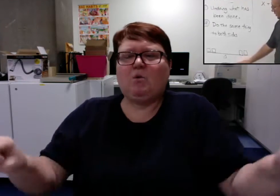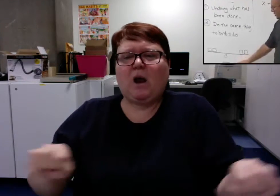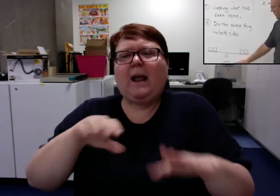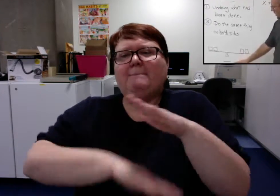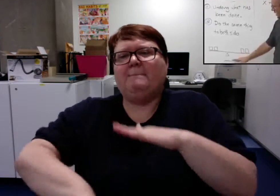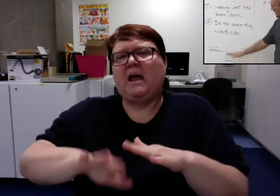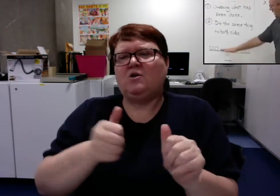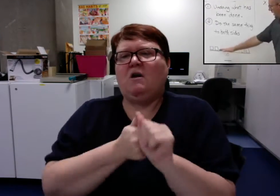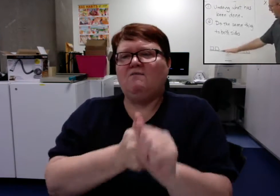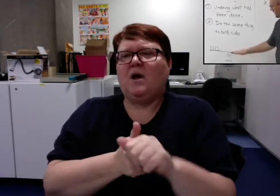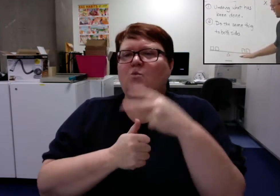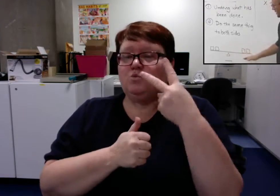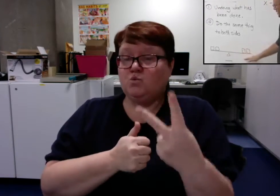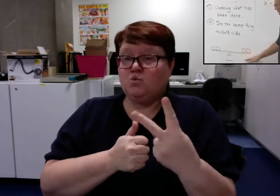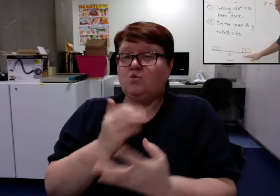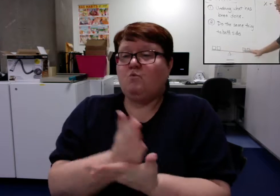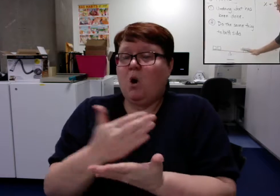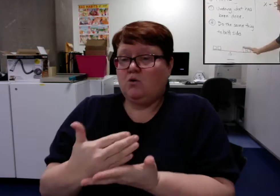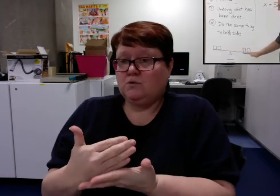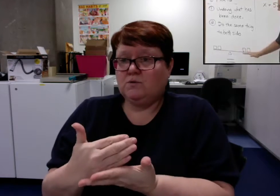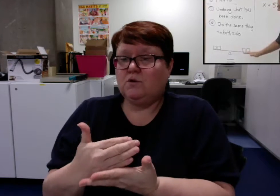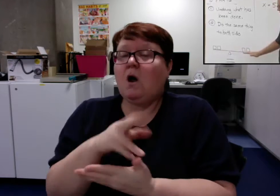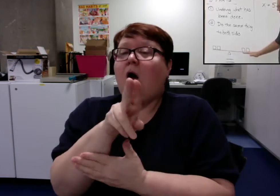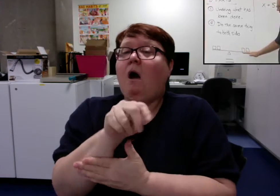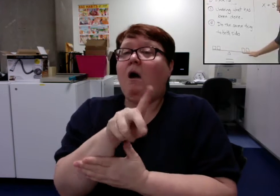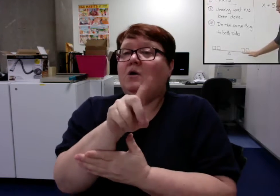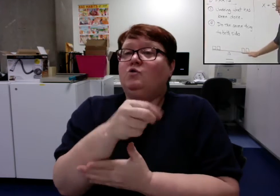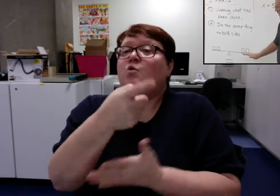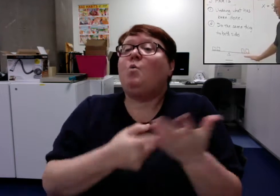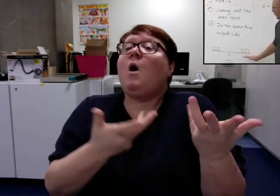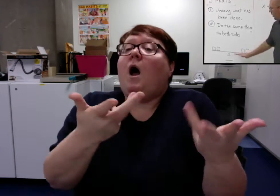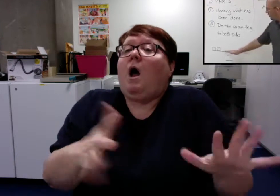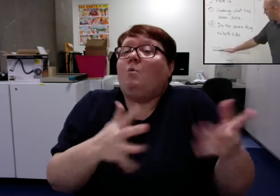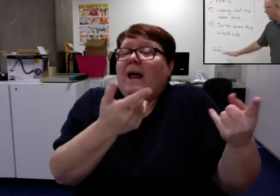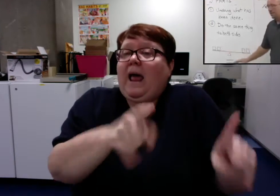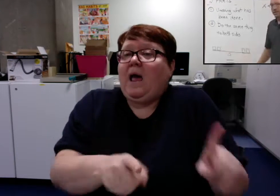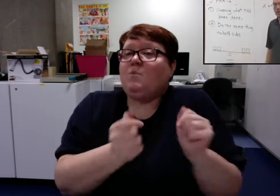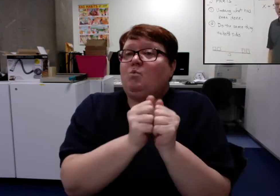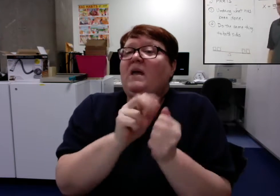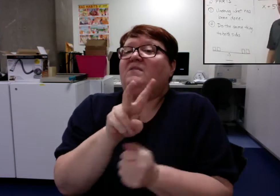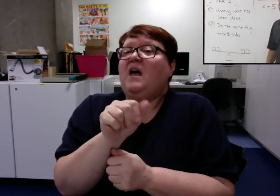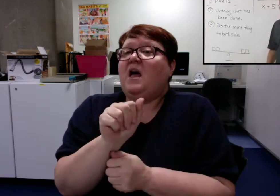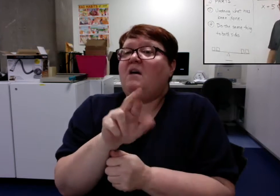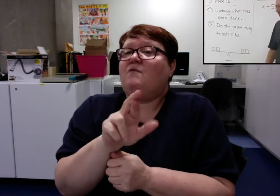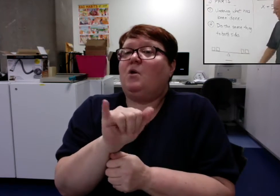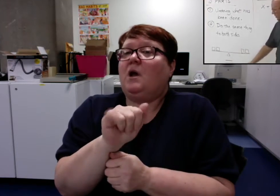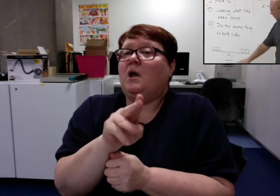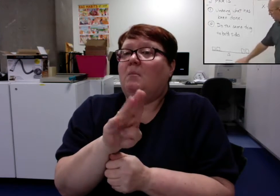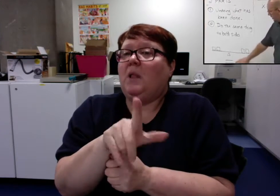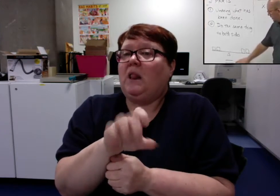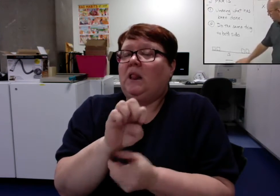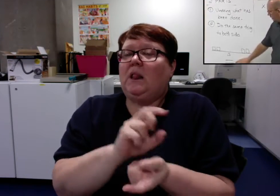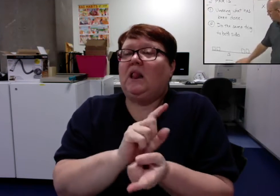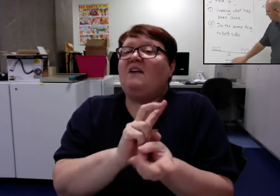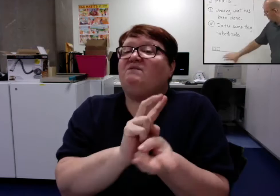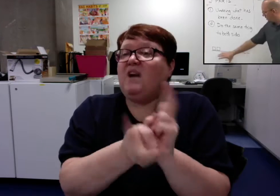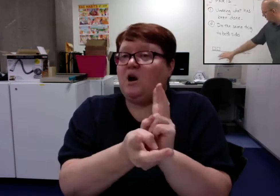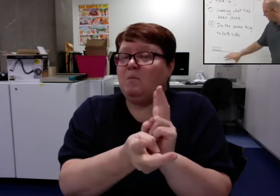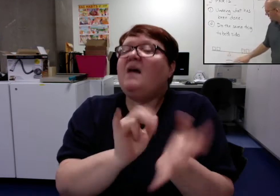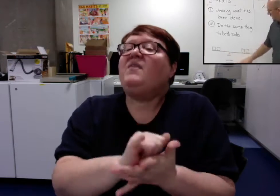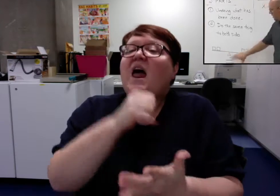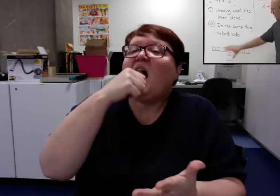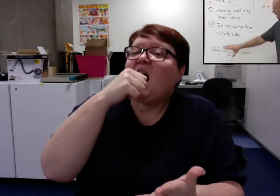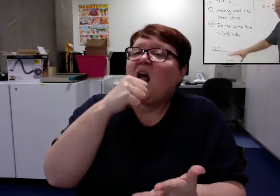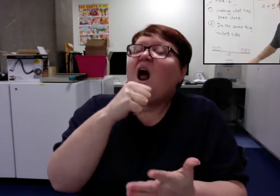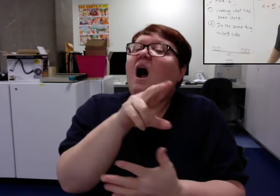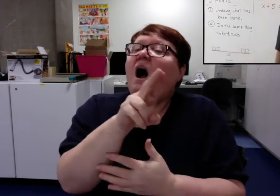of an equation as a teeter-totter that's balanced. We want the teeter-totter to stay balanced. We want the equation to be